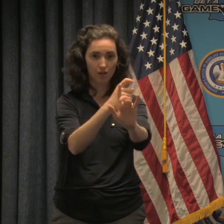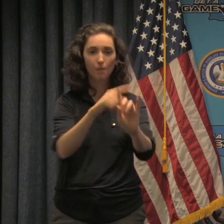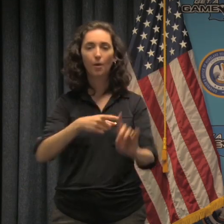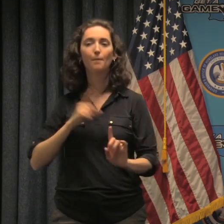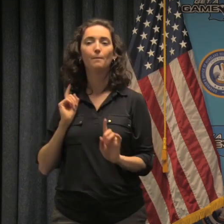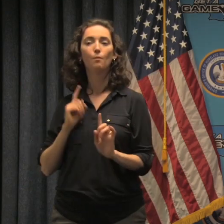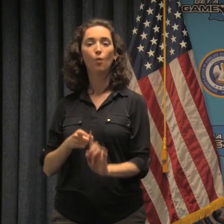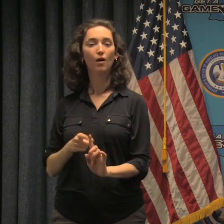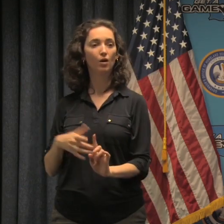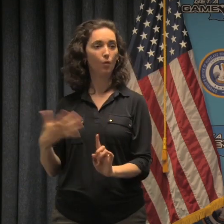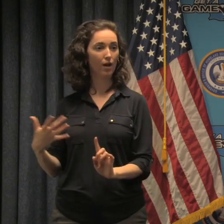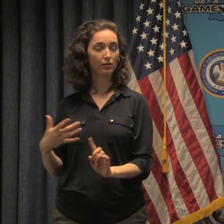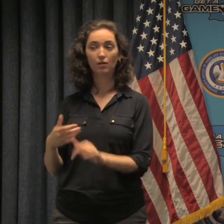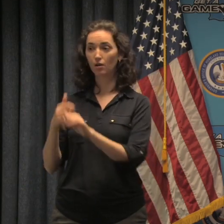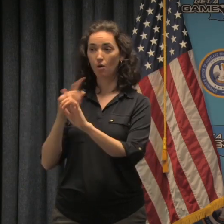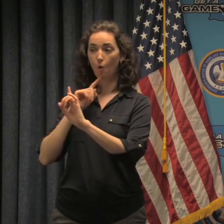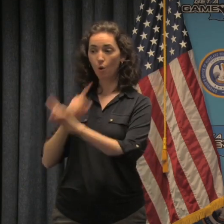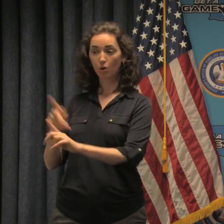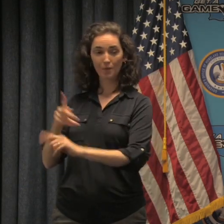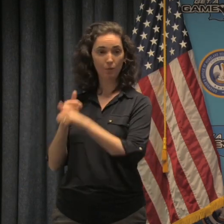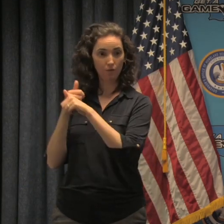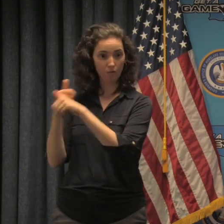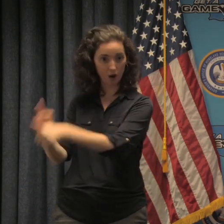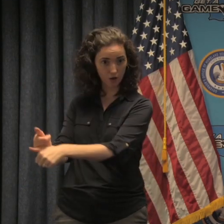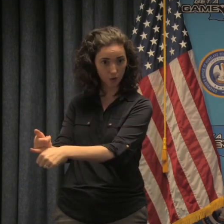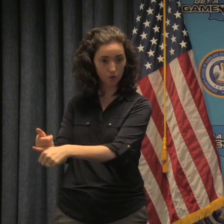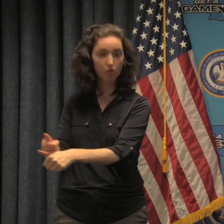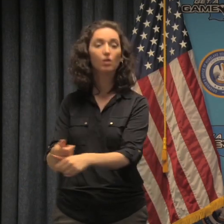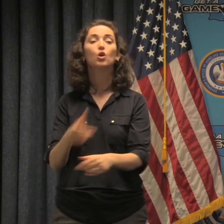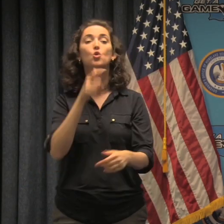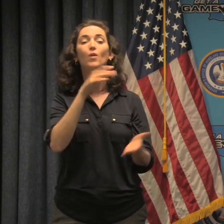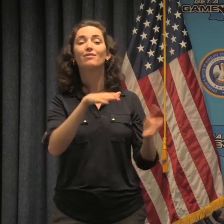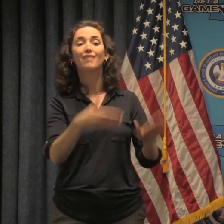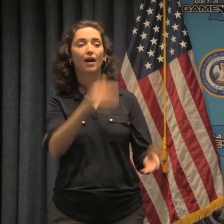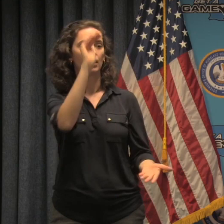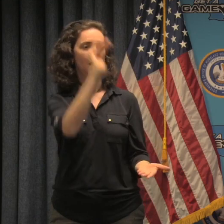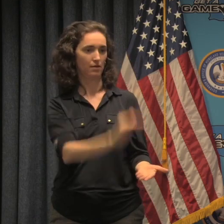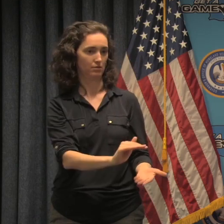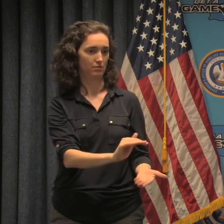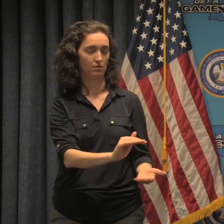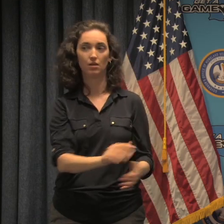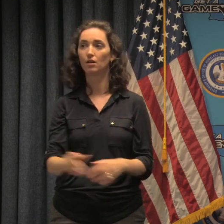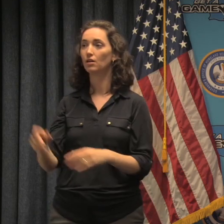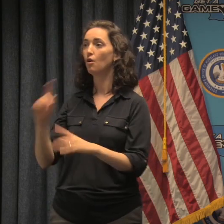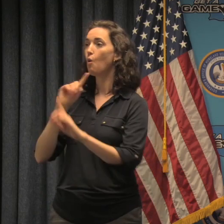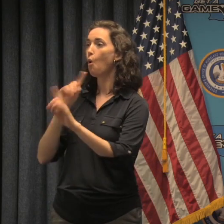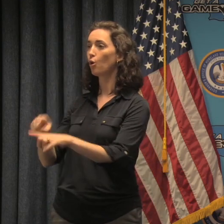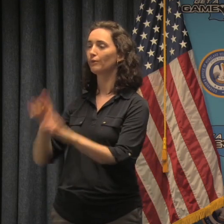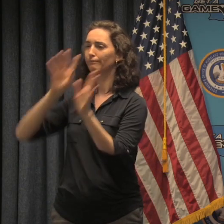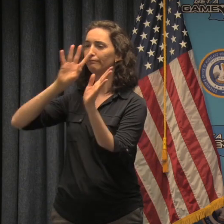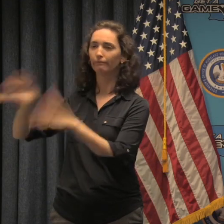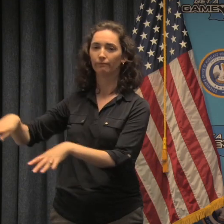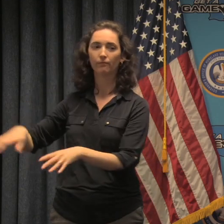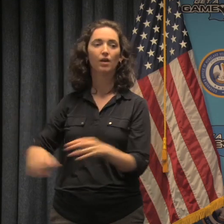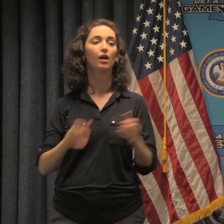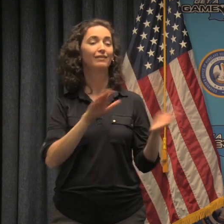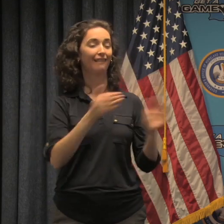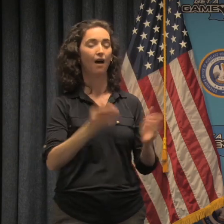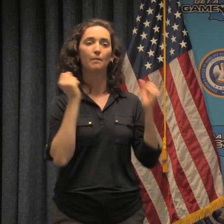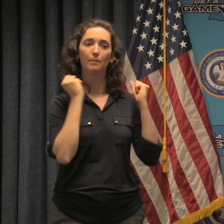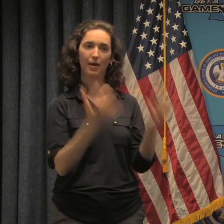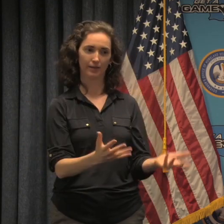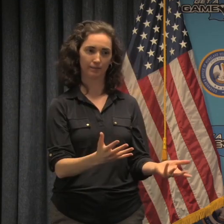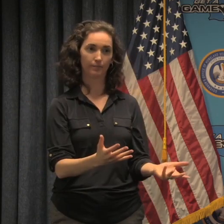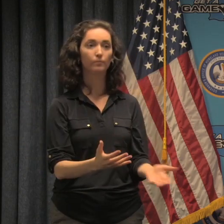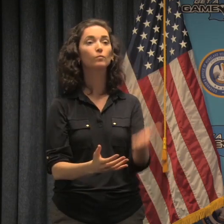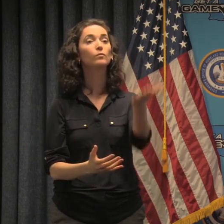people comply with the orders, then less people are going to die. It is literally that simple. Joe. Would